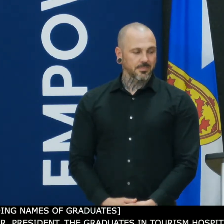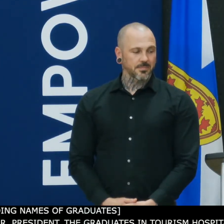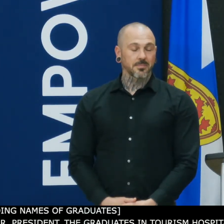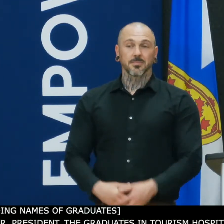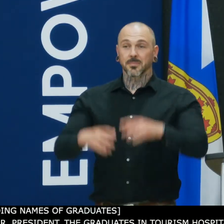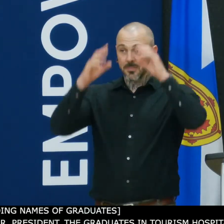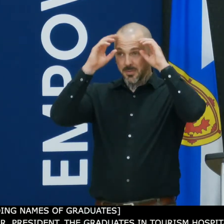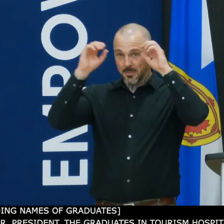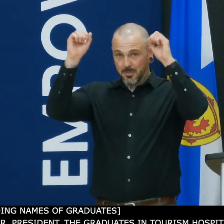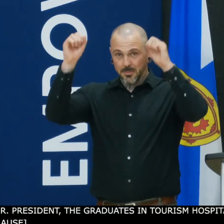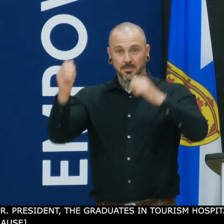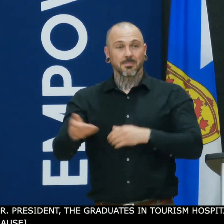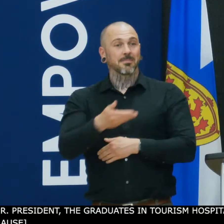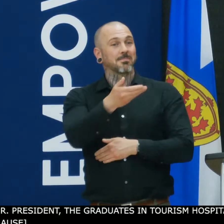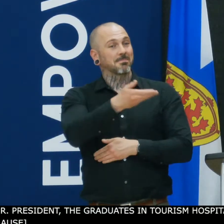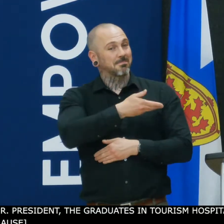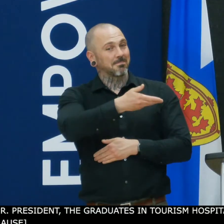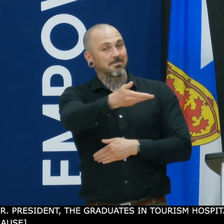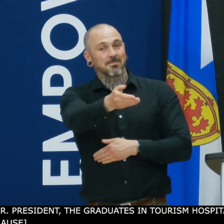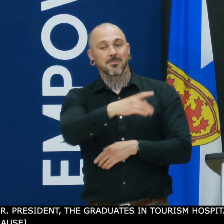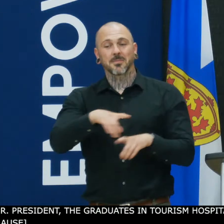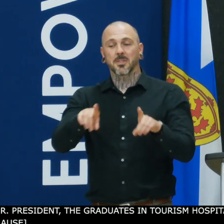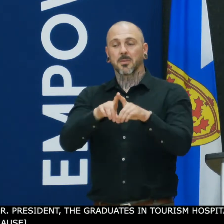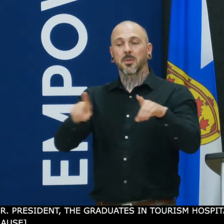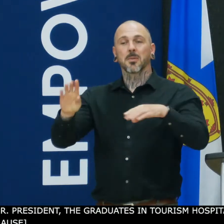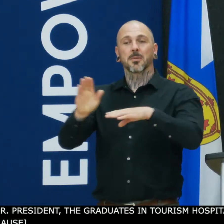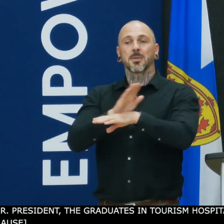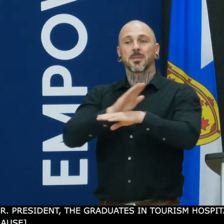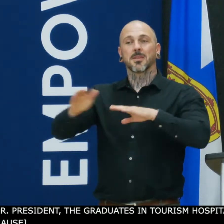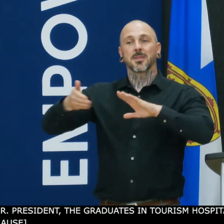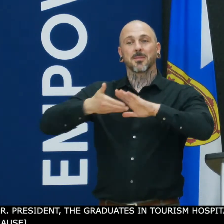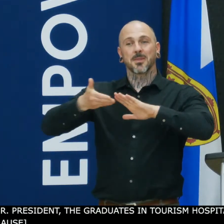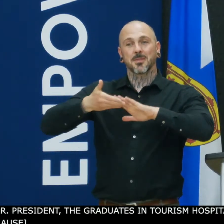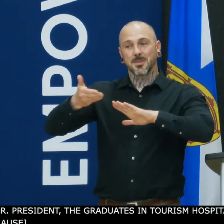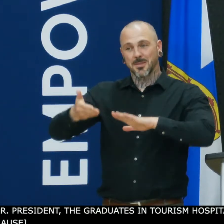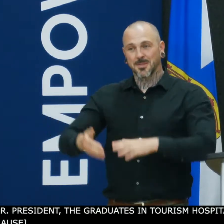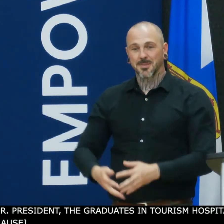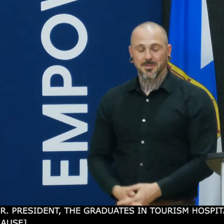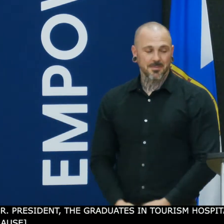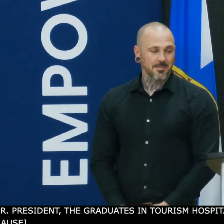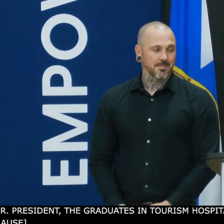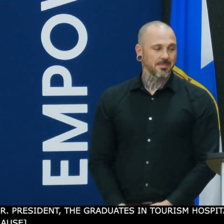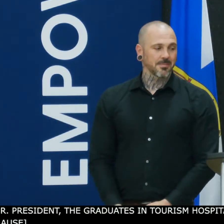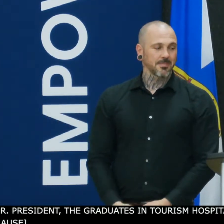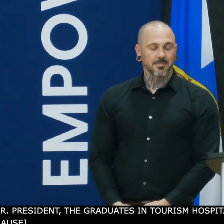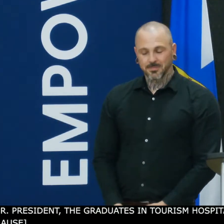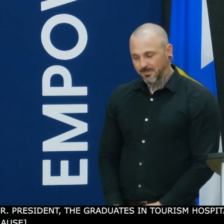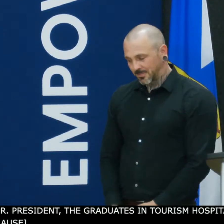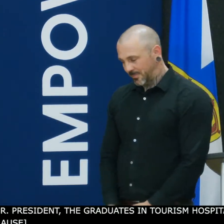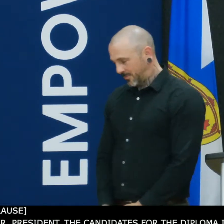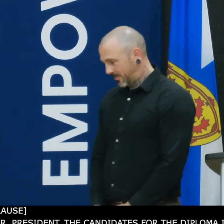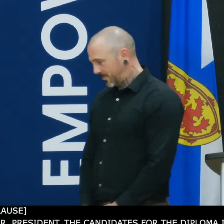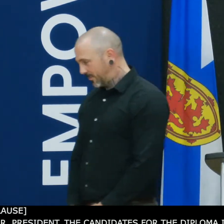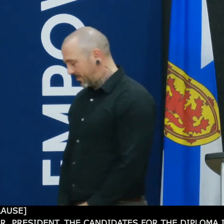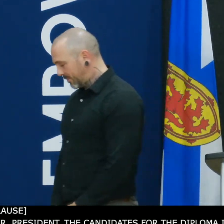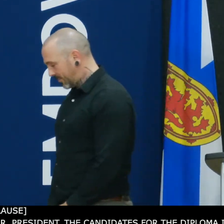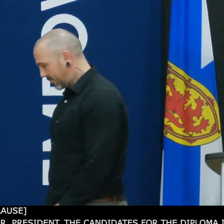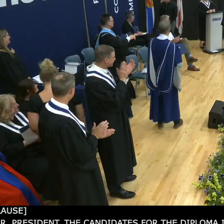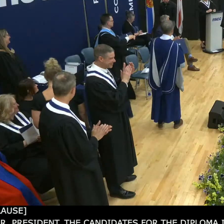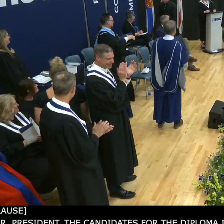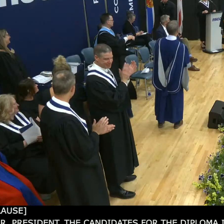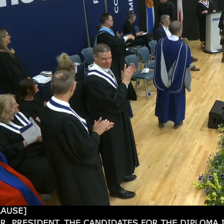Mr. President, the candidates for the diploma in business administration. Ataranki Akomo.